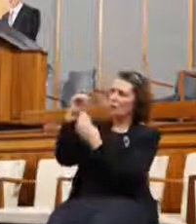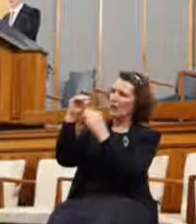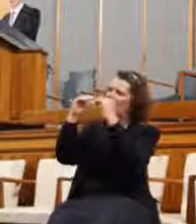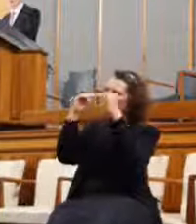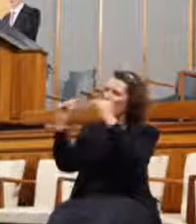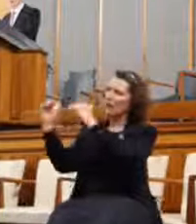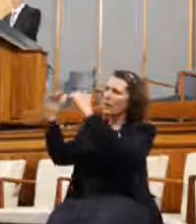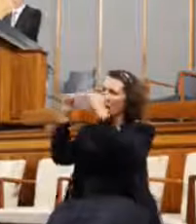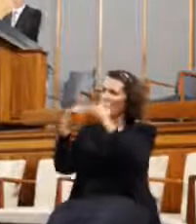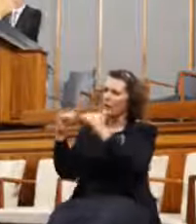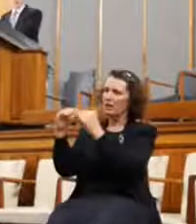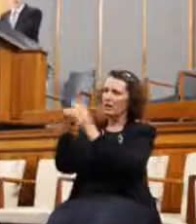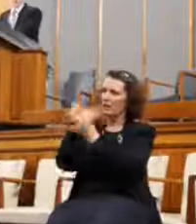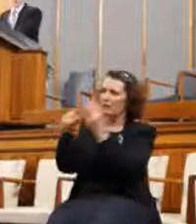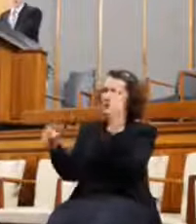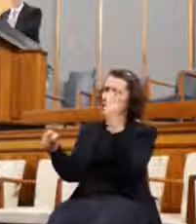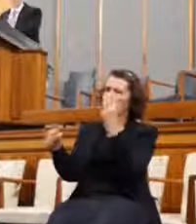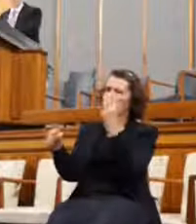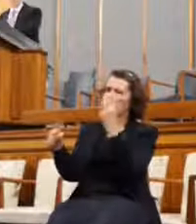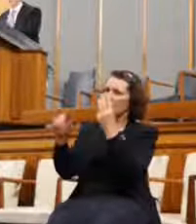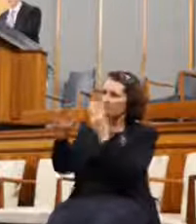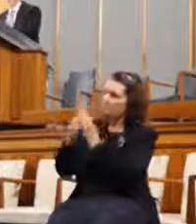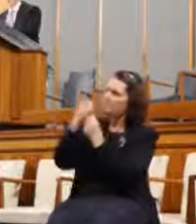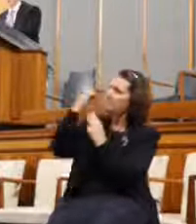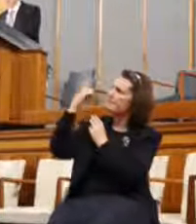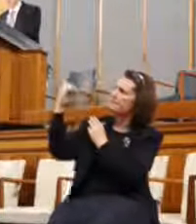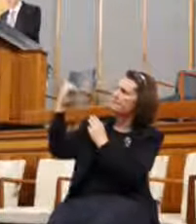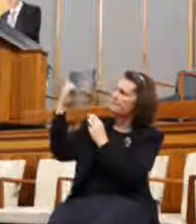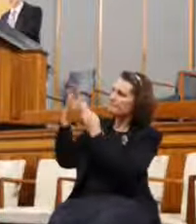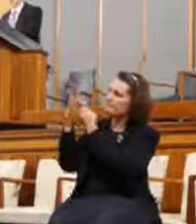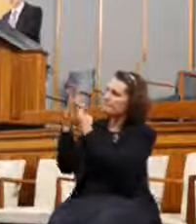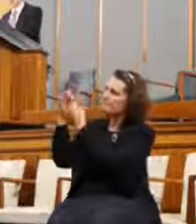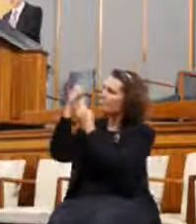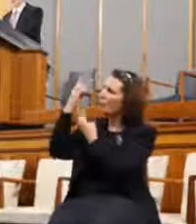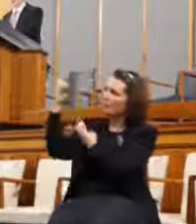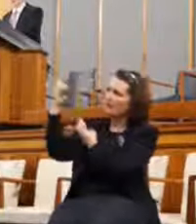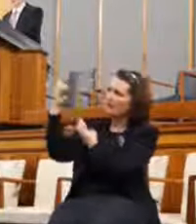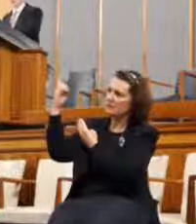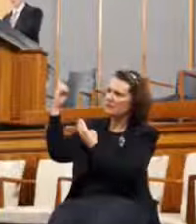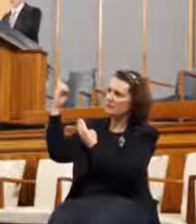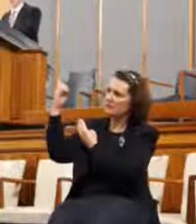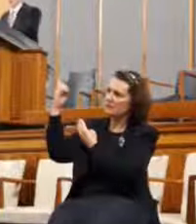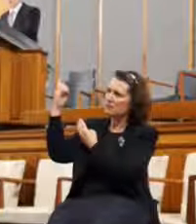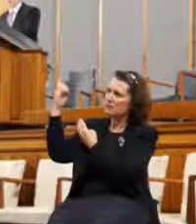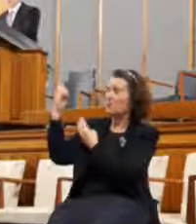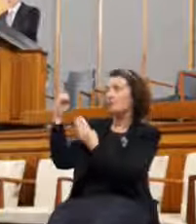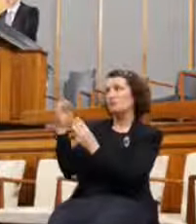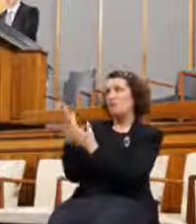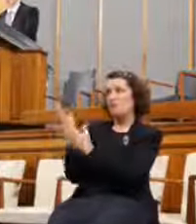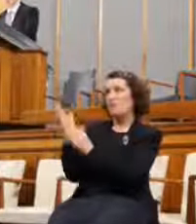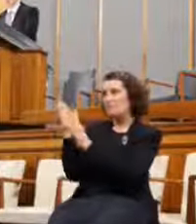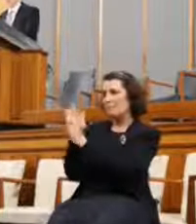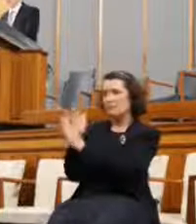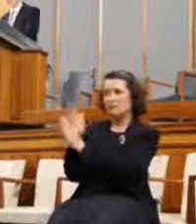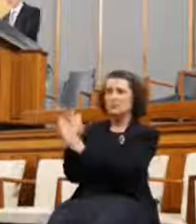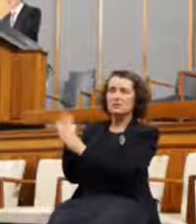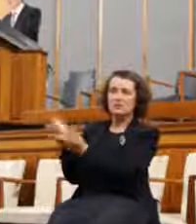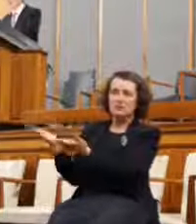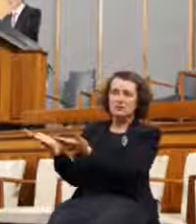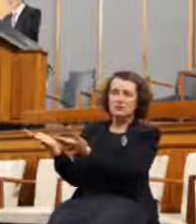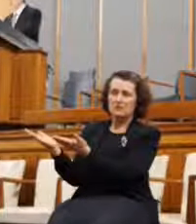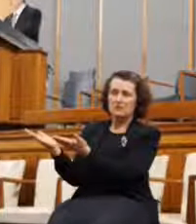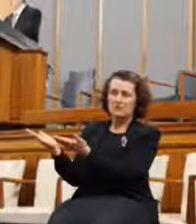and powerful. They are one, and yet they are three. A great mystery to our poor, feeble human